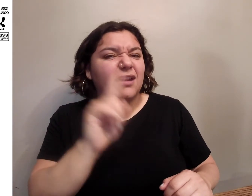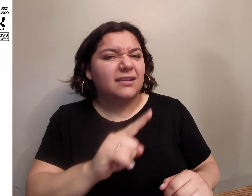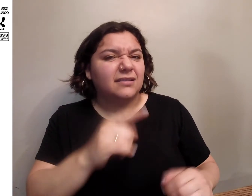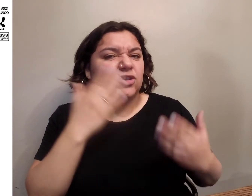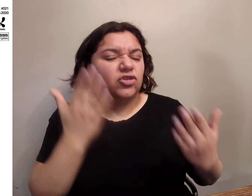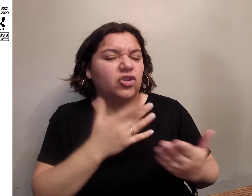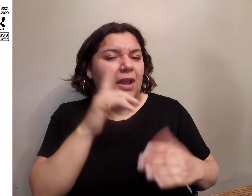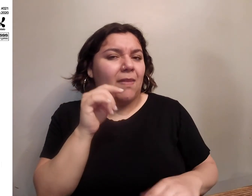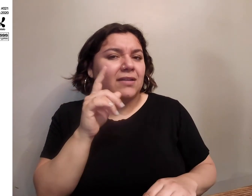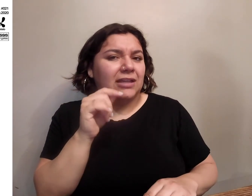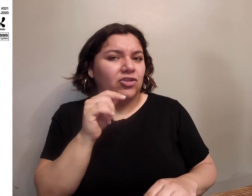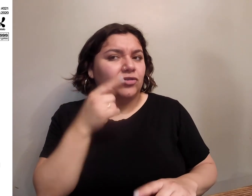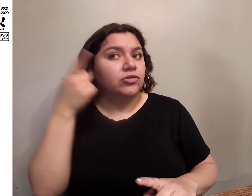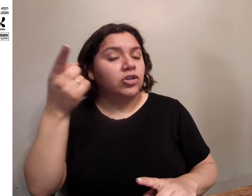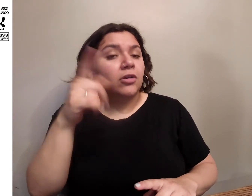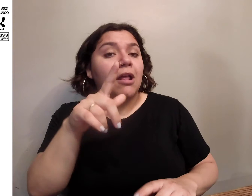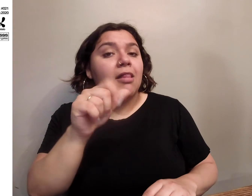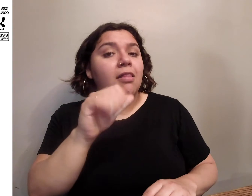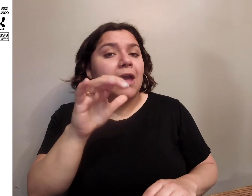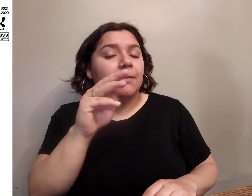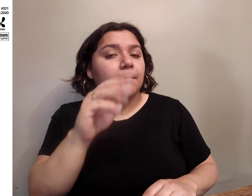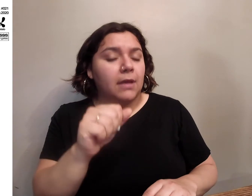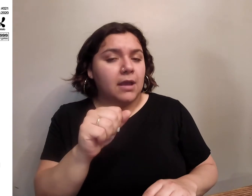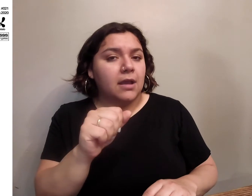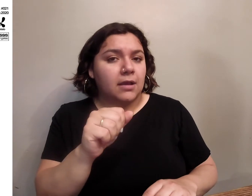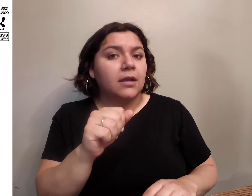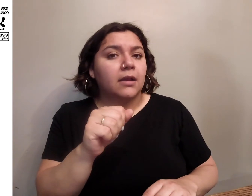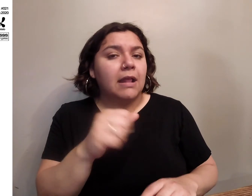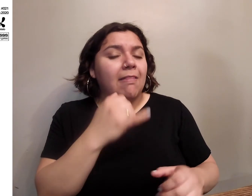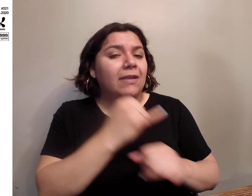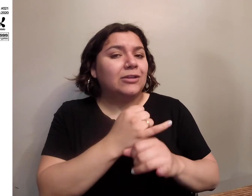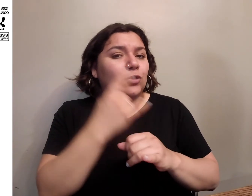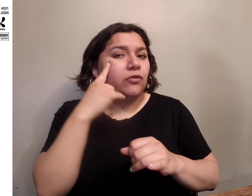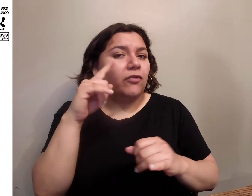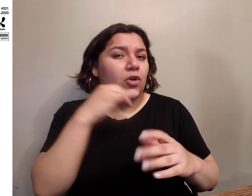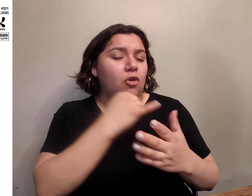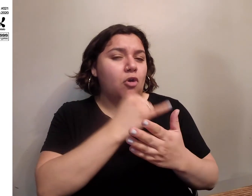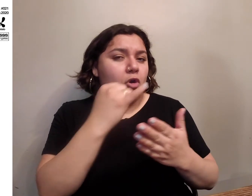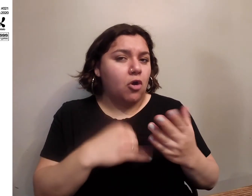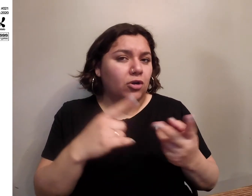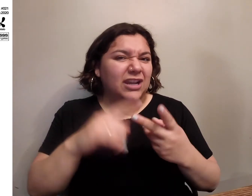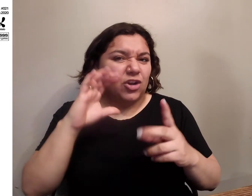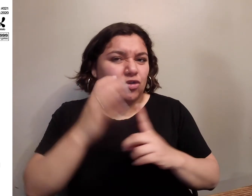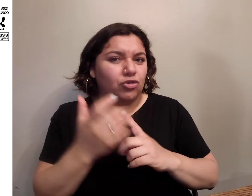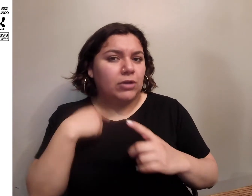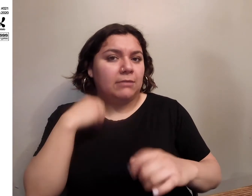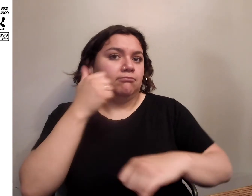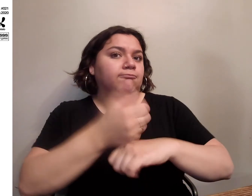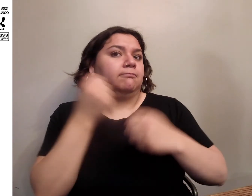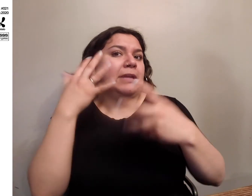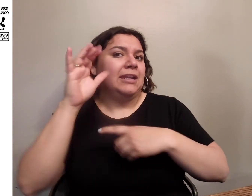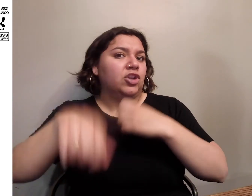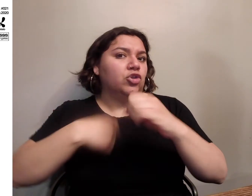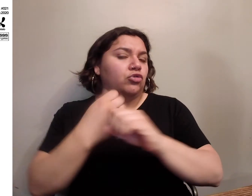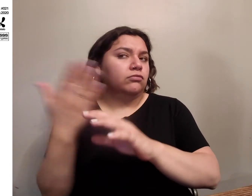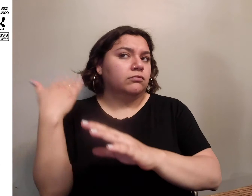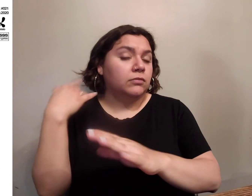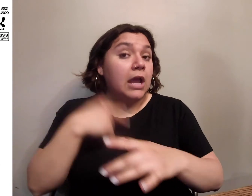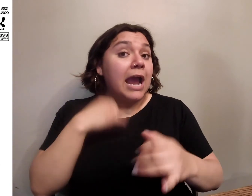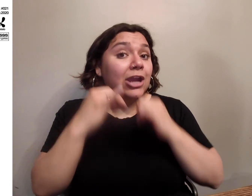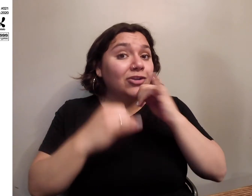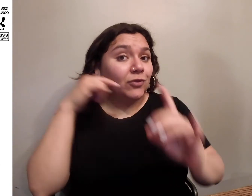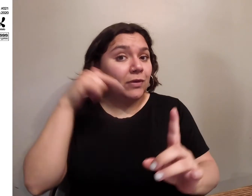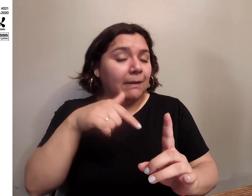Angeles at LACMA, the Institute for Art and Cultures, which I created there many years ago,